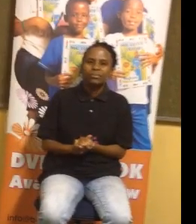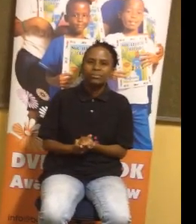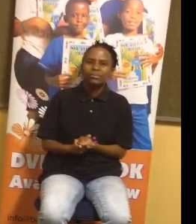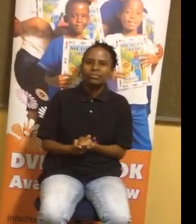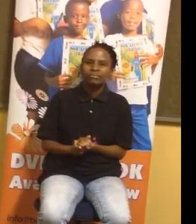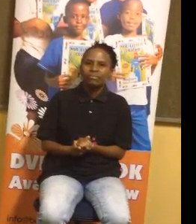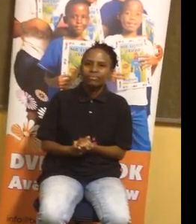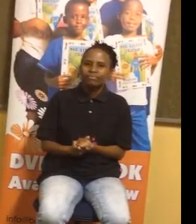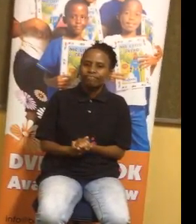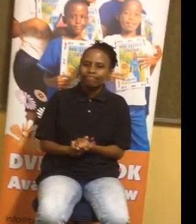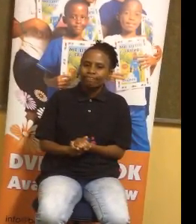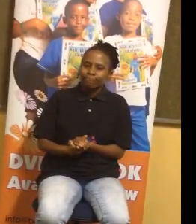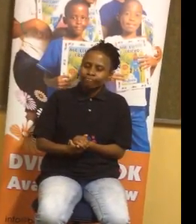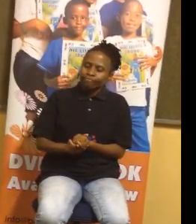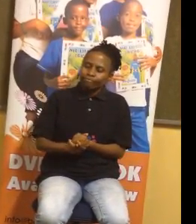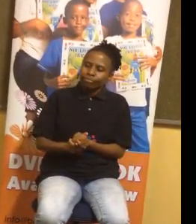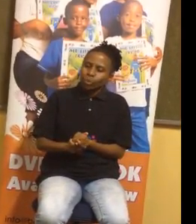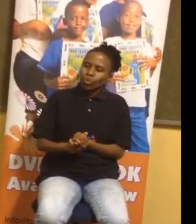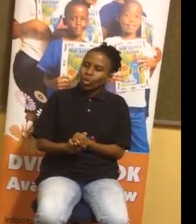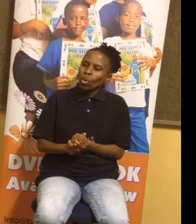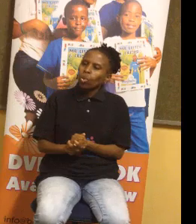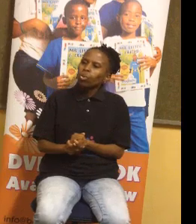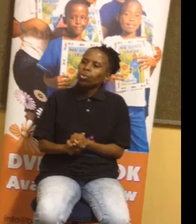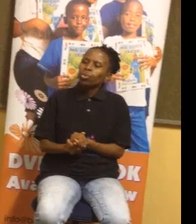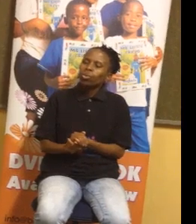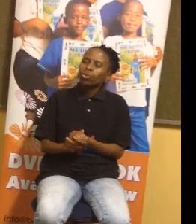Drawing litter out of your car is a very bad habit.